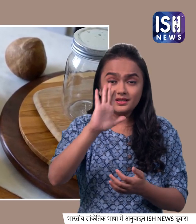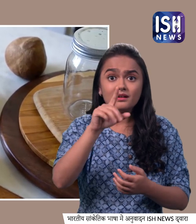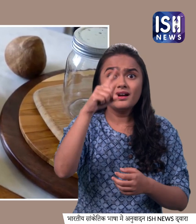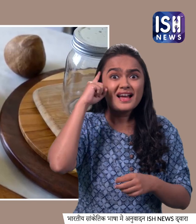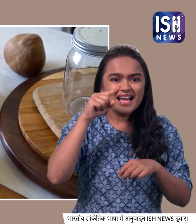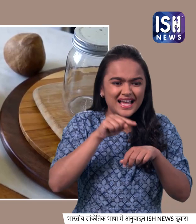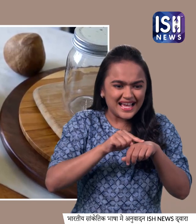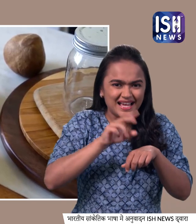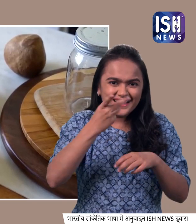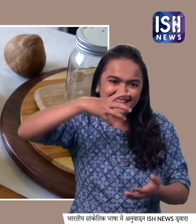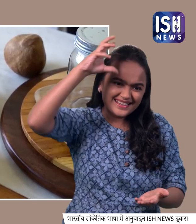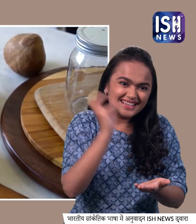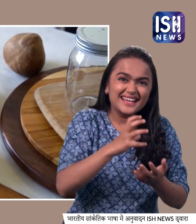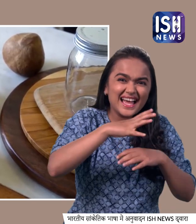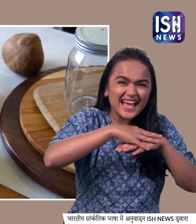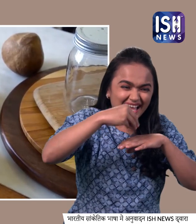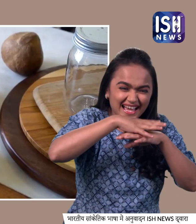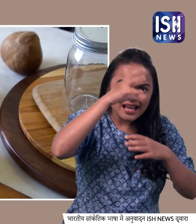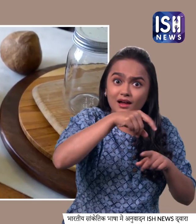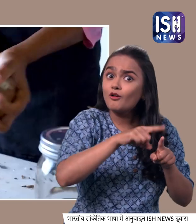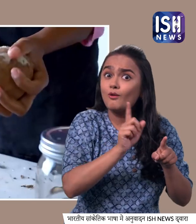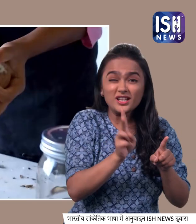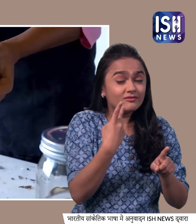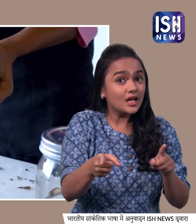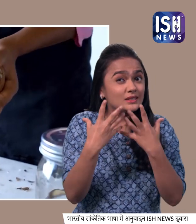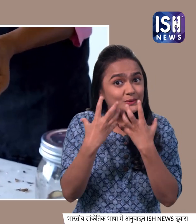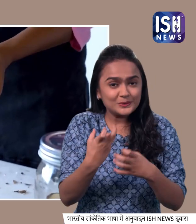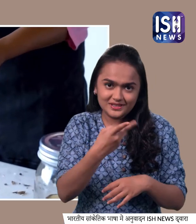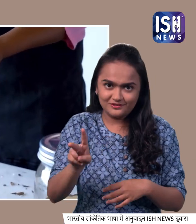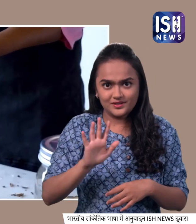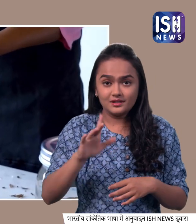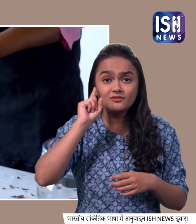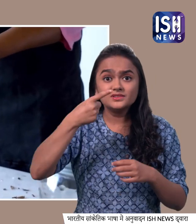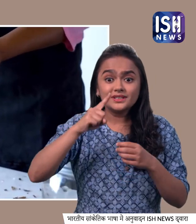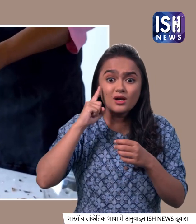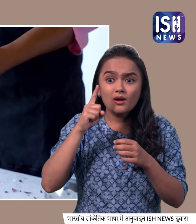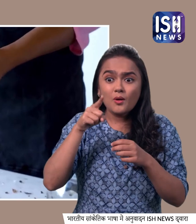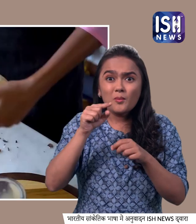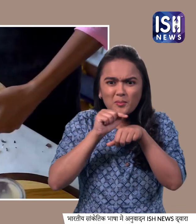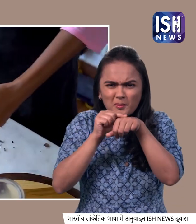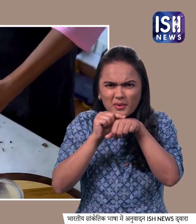It doesn't without hair-coded. First, brown layer in this bowl